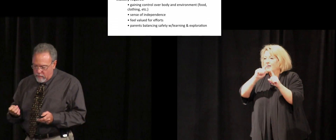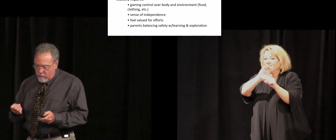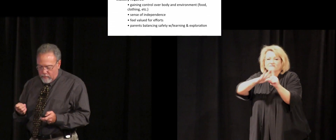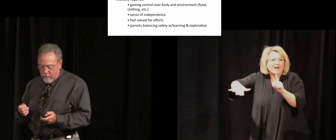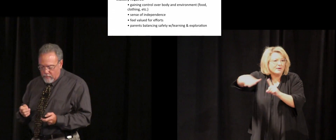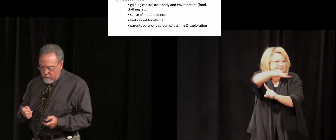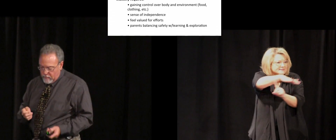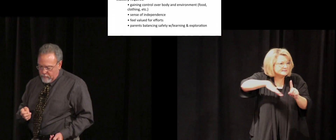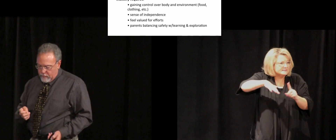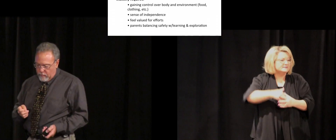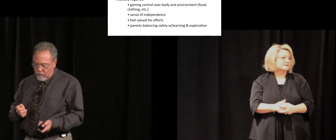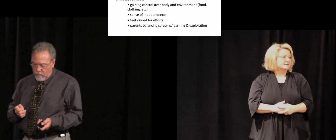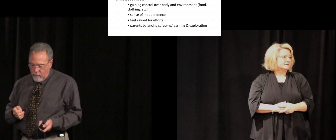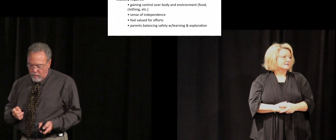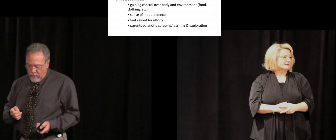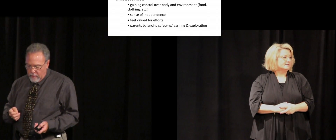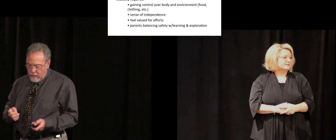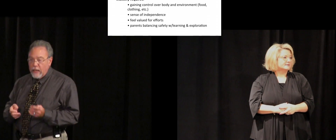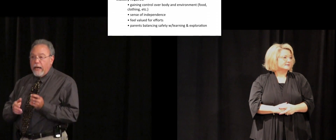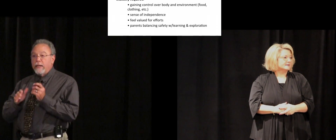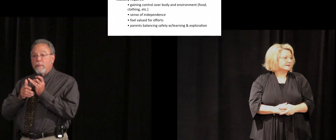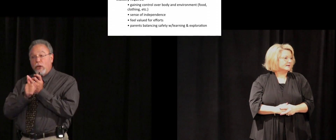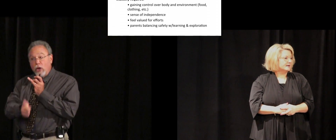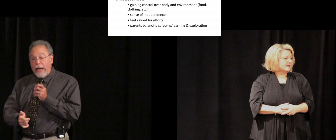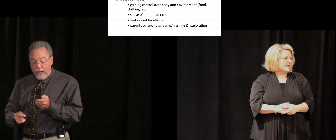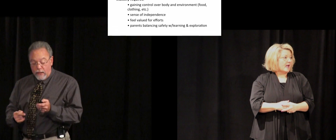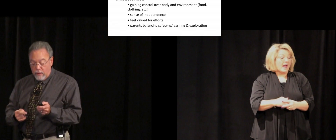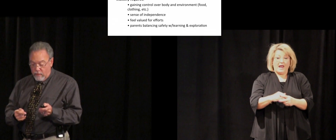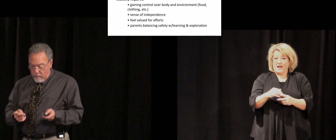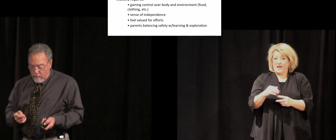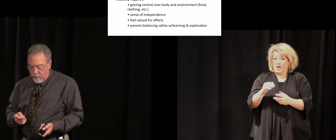need to change to internal limits.